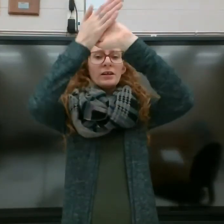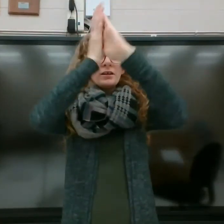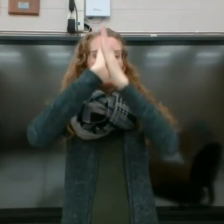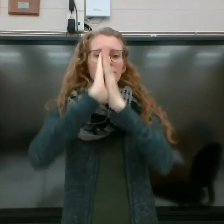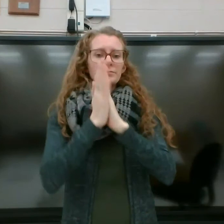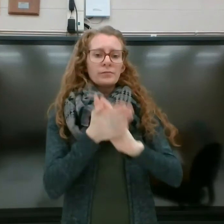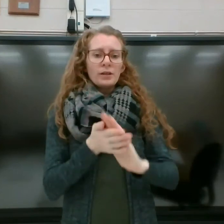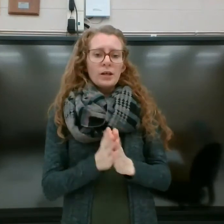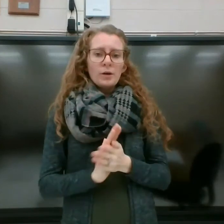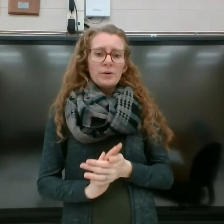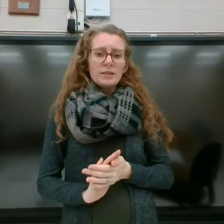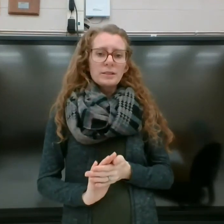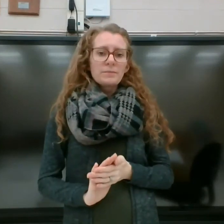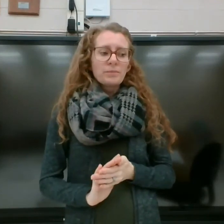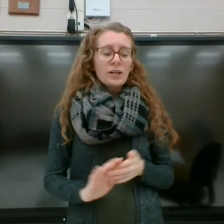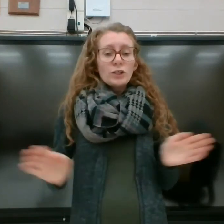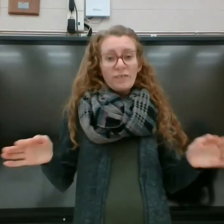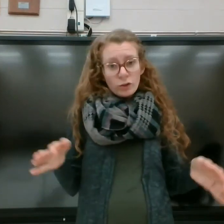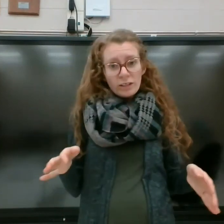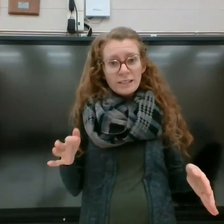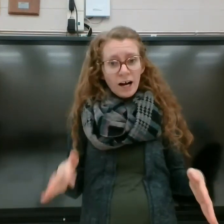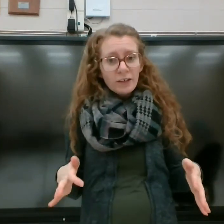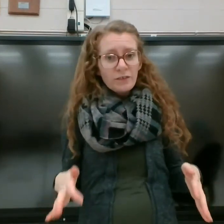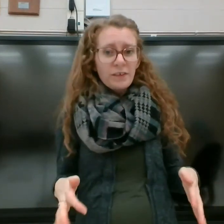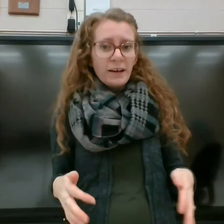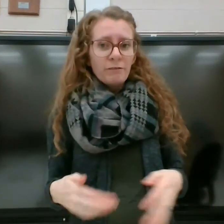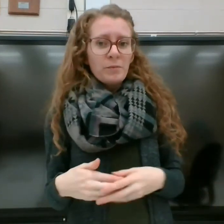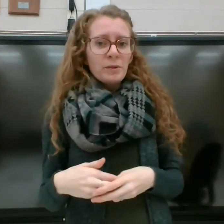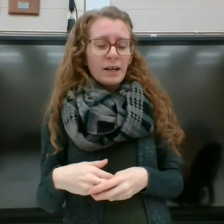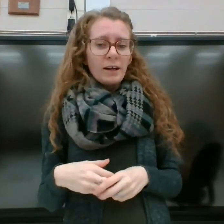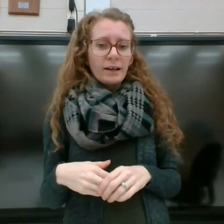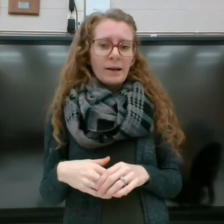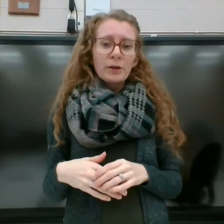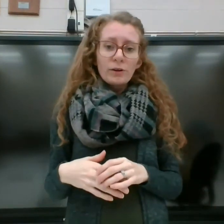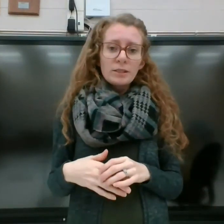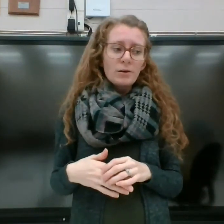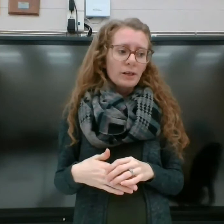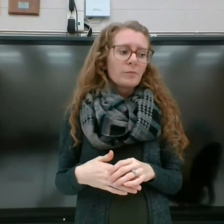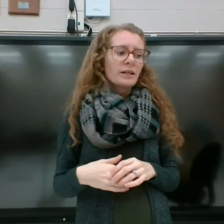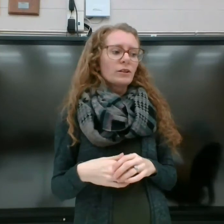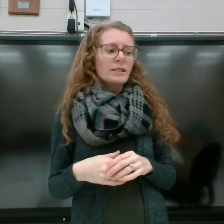heavenly peace. So if I do the entire thing from the beginning, and I'm going to go slowly, but it looks like